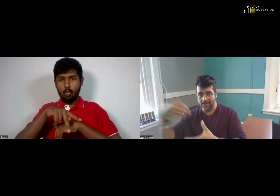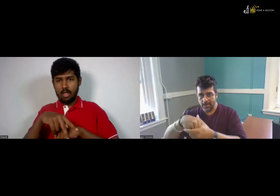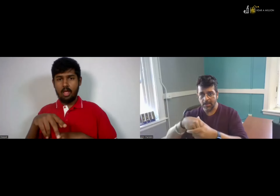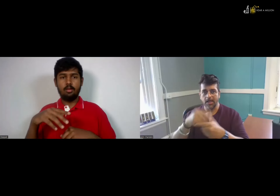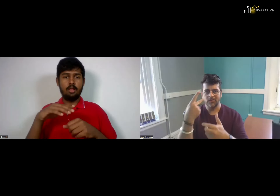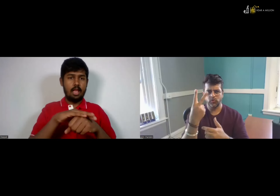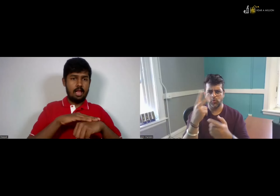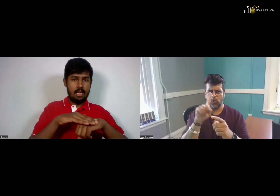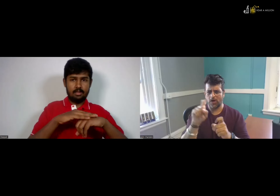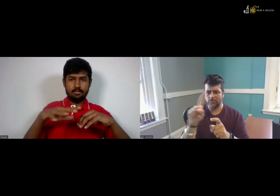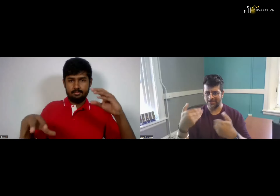come back.